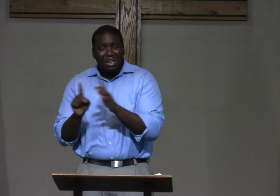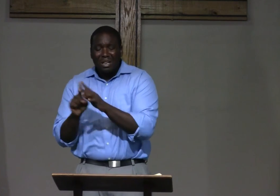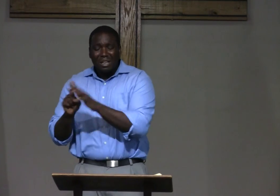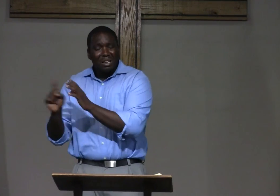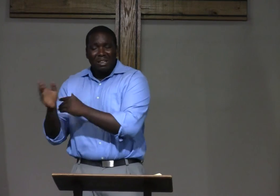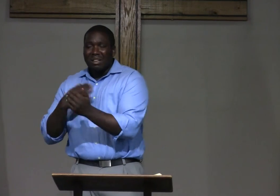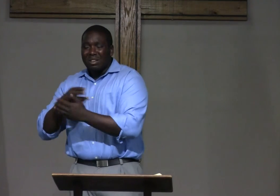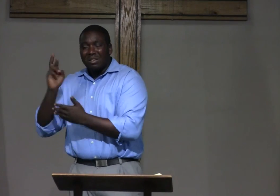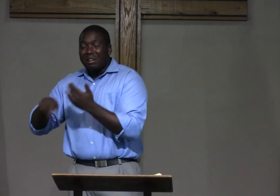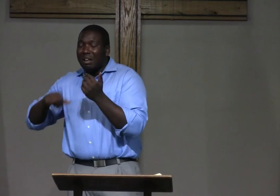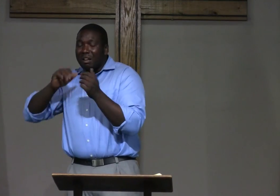see.